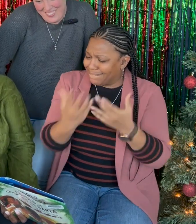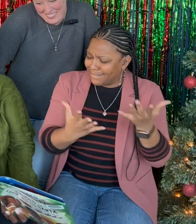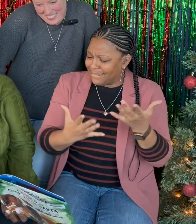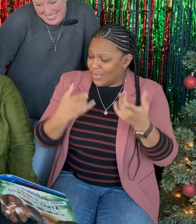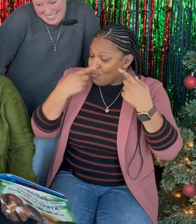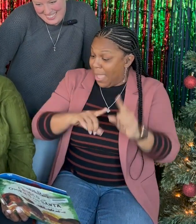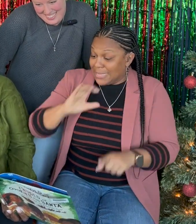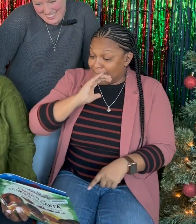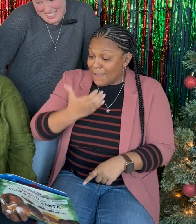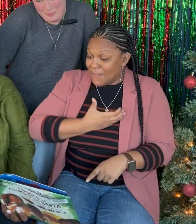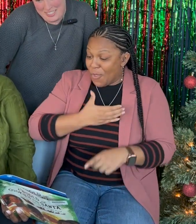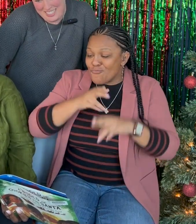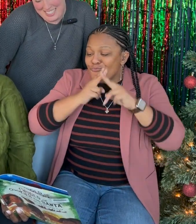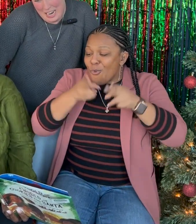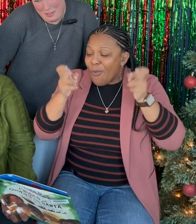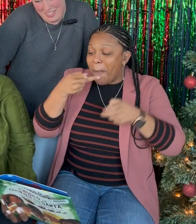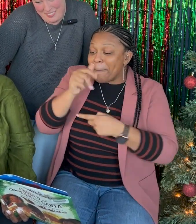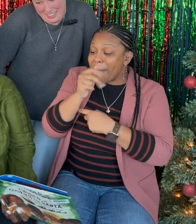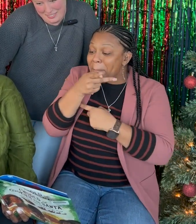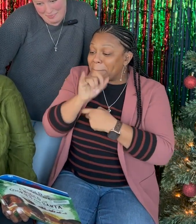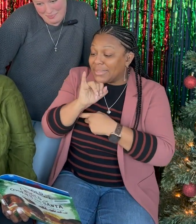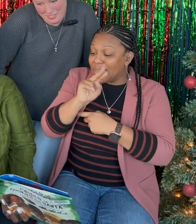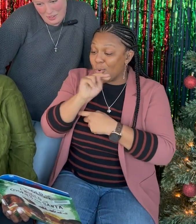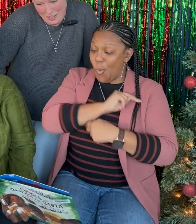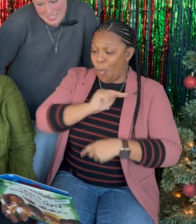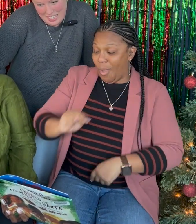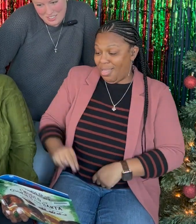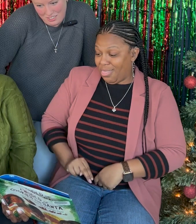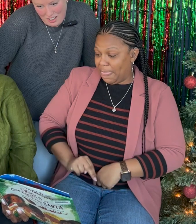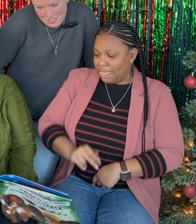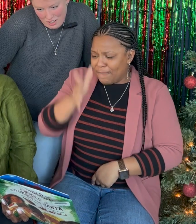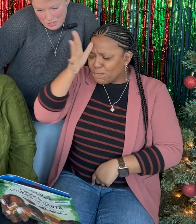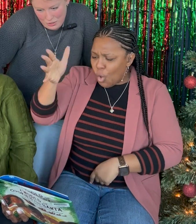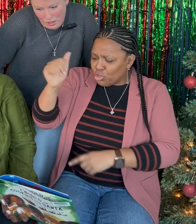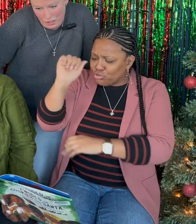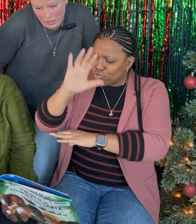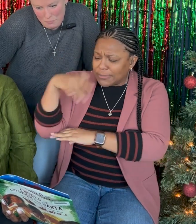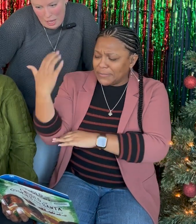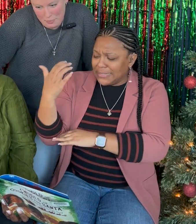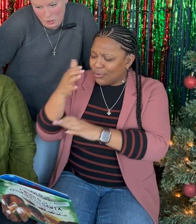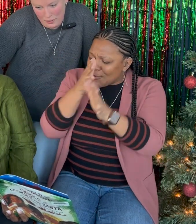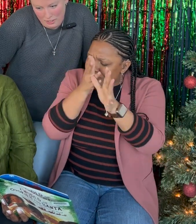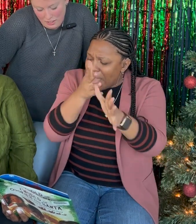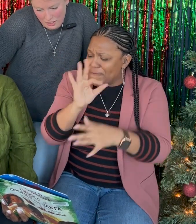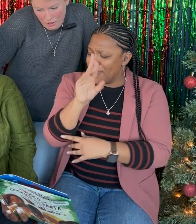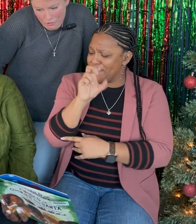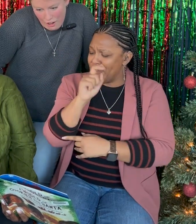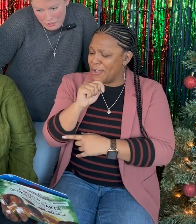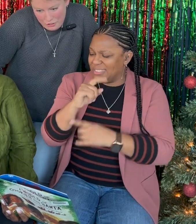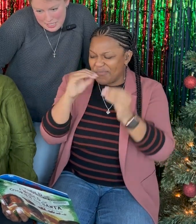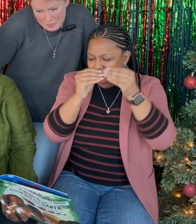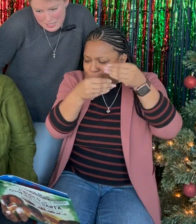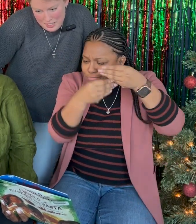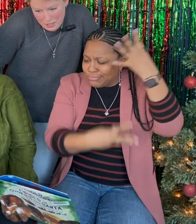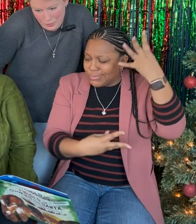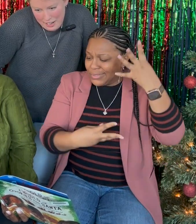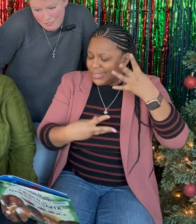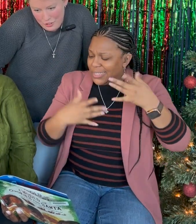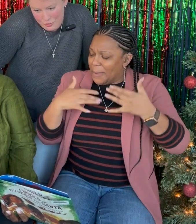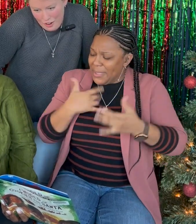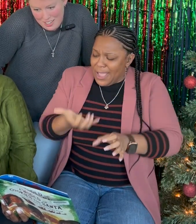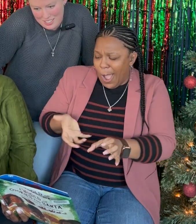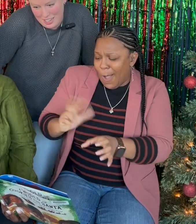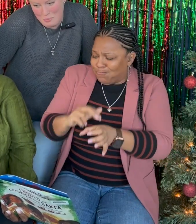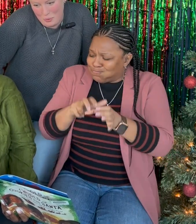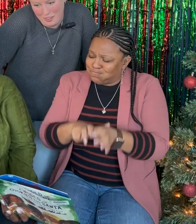All around the world, Christmas is a time of giving. While Santa Claus, also called Papi Noel, Father Christmas,